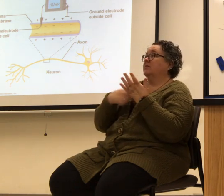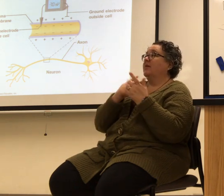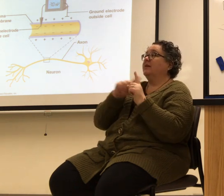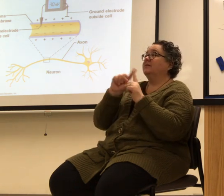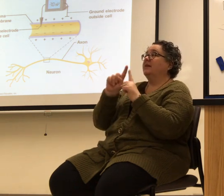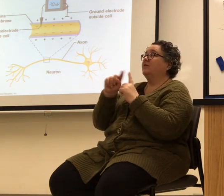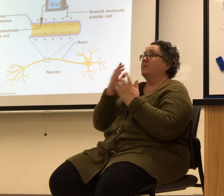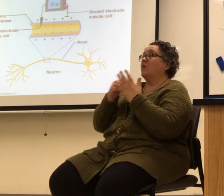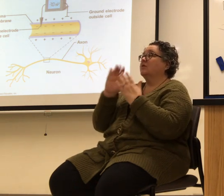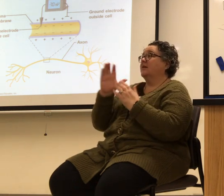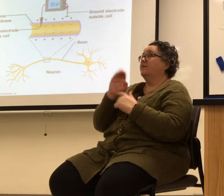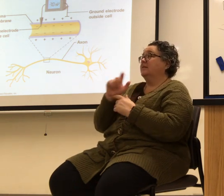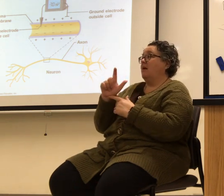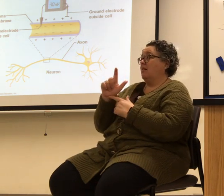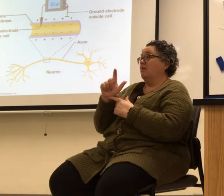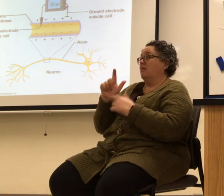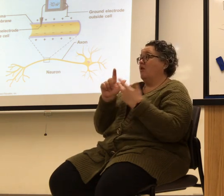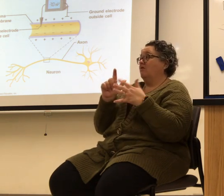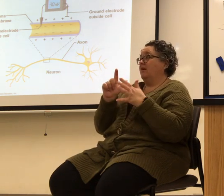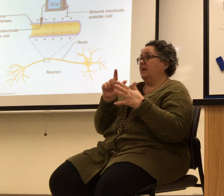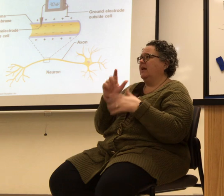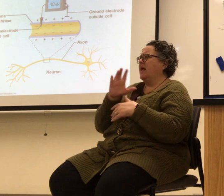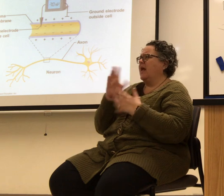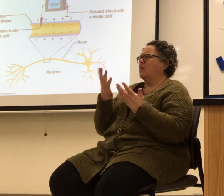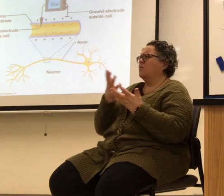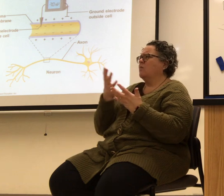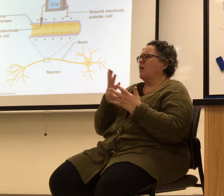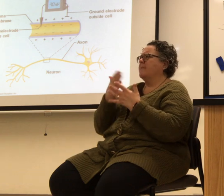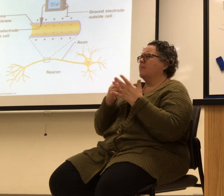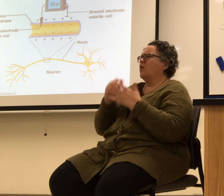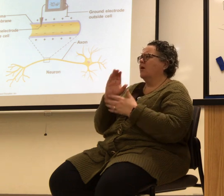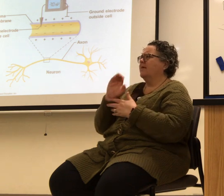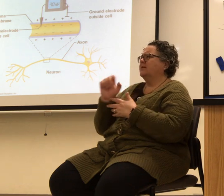cell and what part is